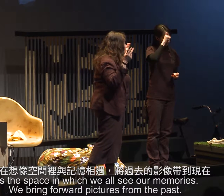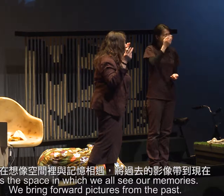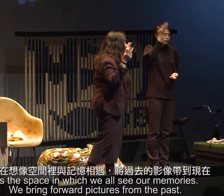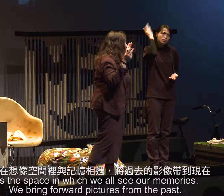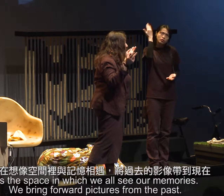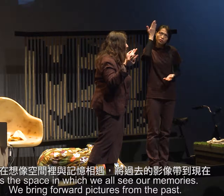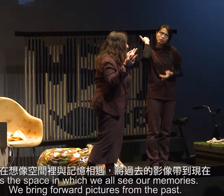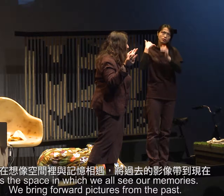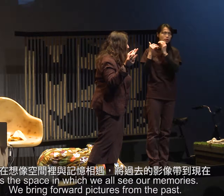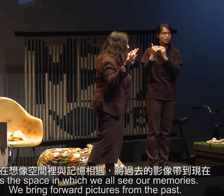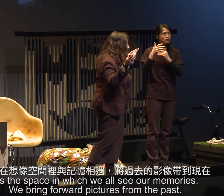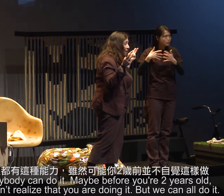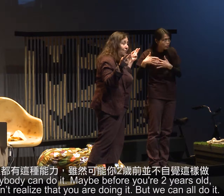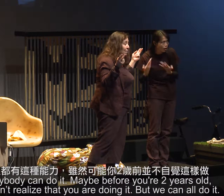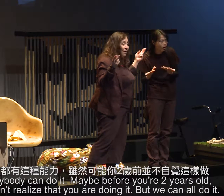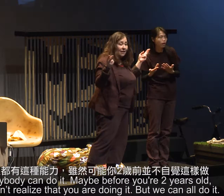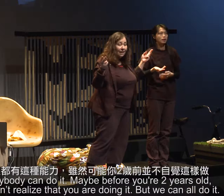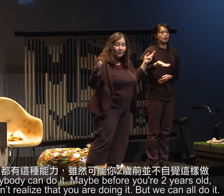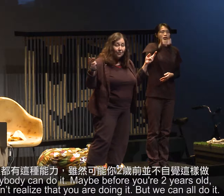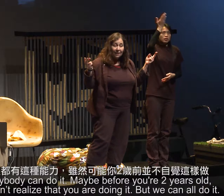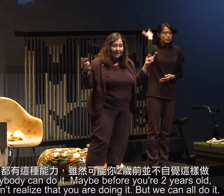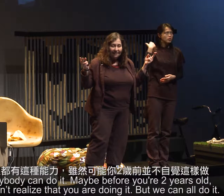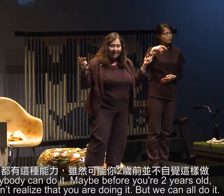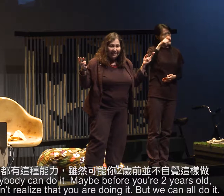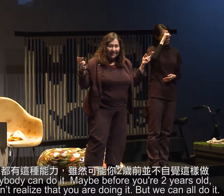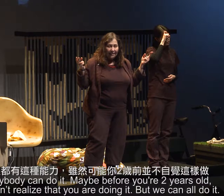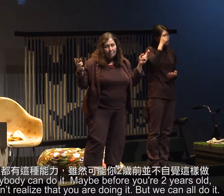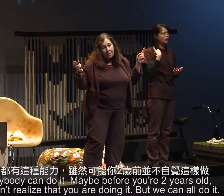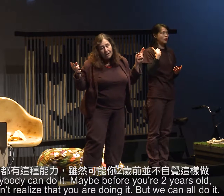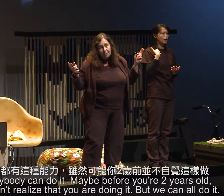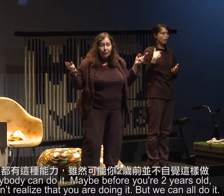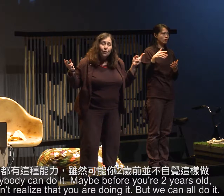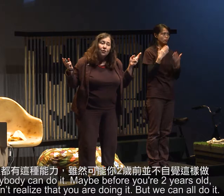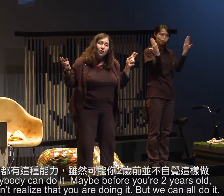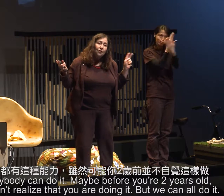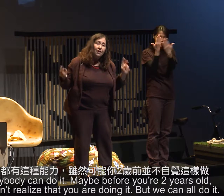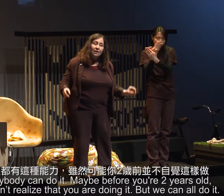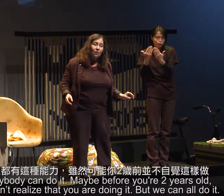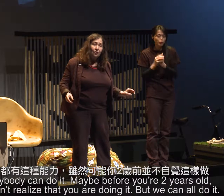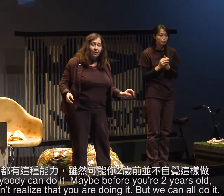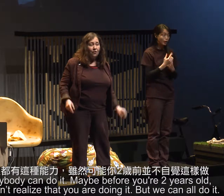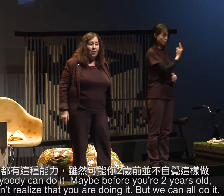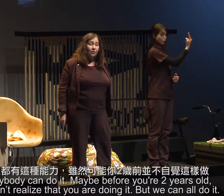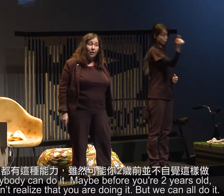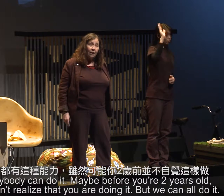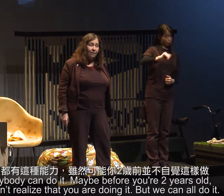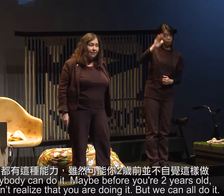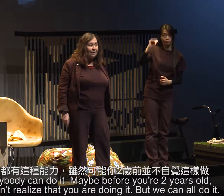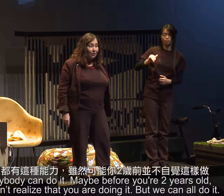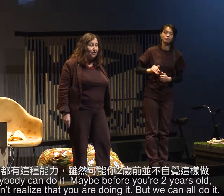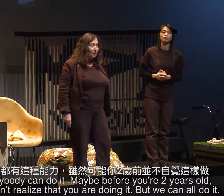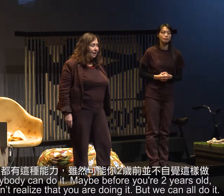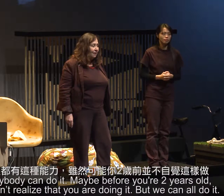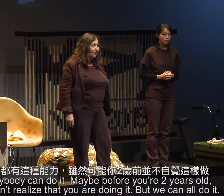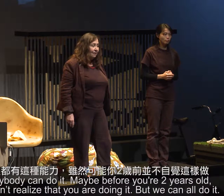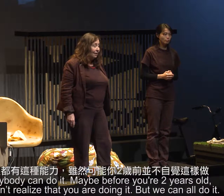pictures from the past. Everybody can do it. Maybe before you're 2 years old, you don't realize that